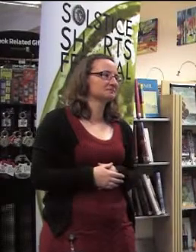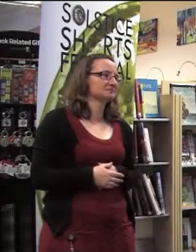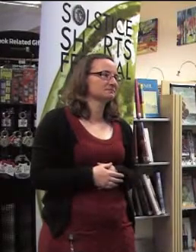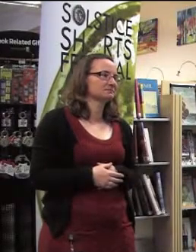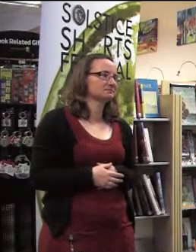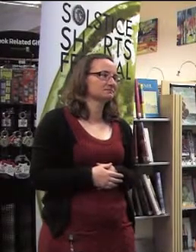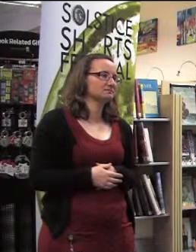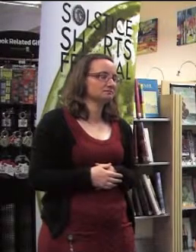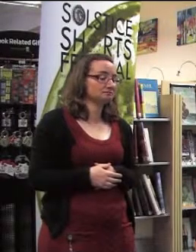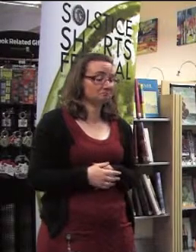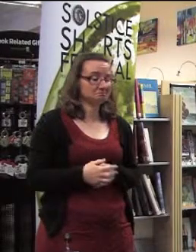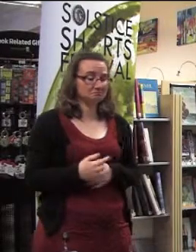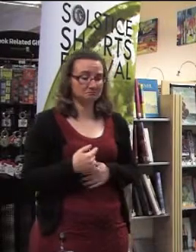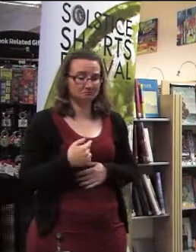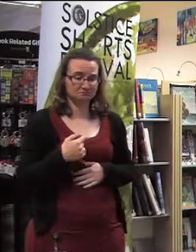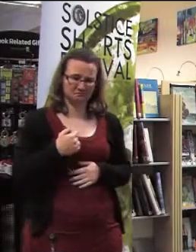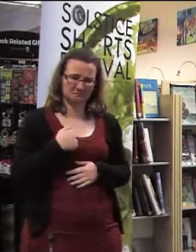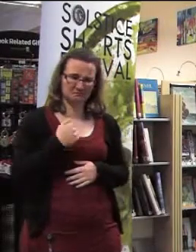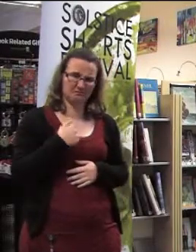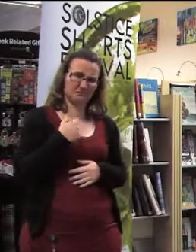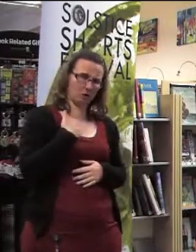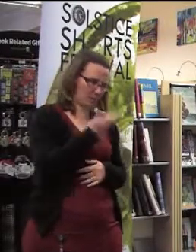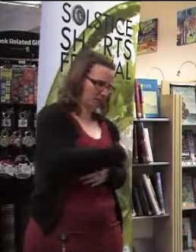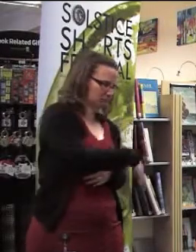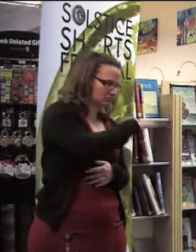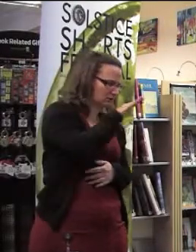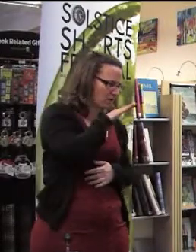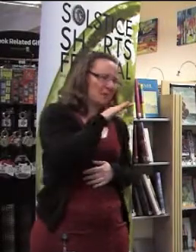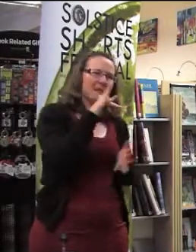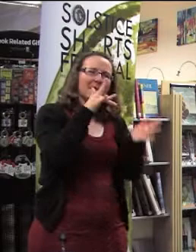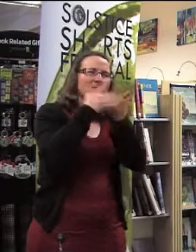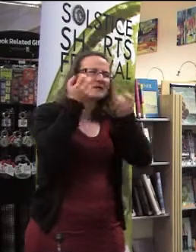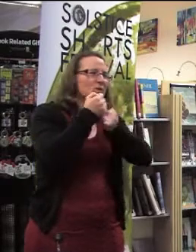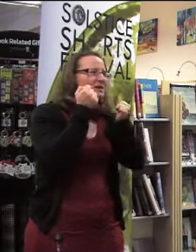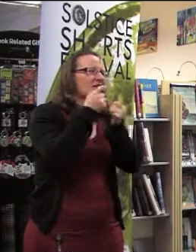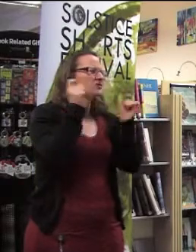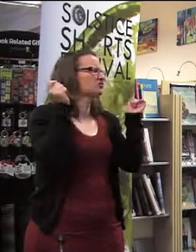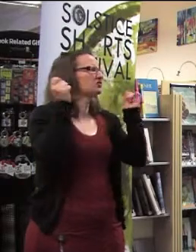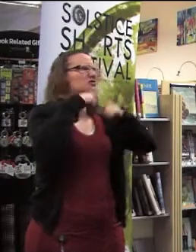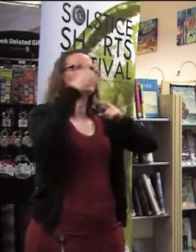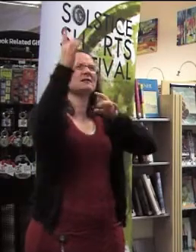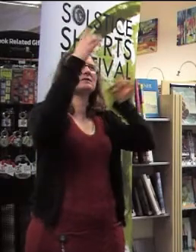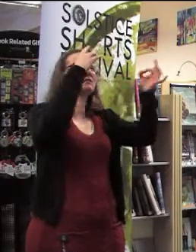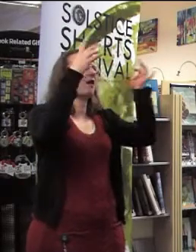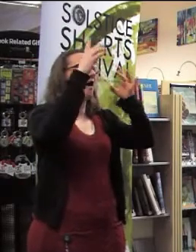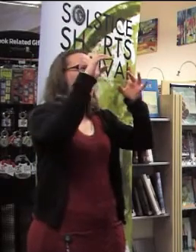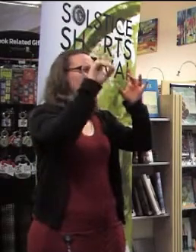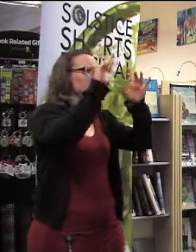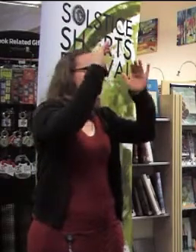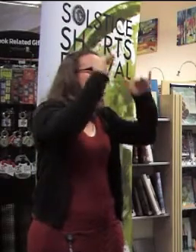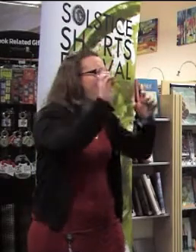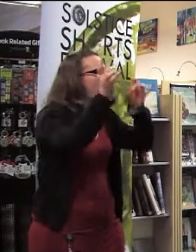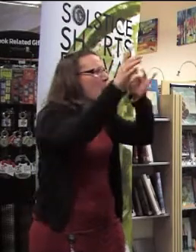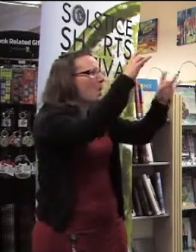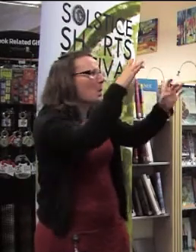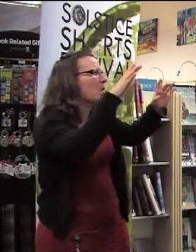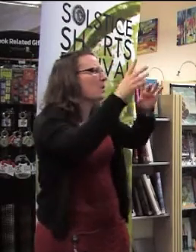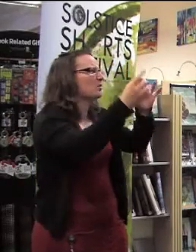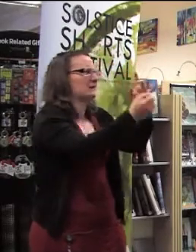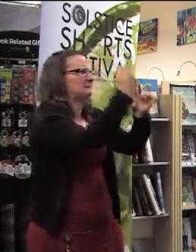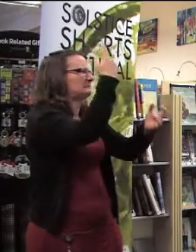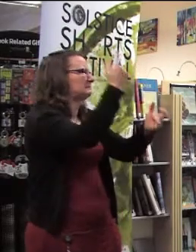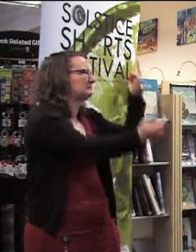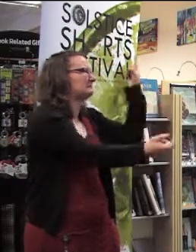Where I come from, at midwinter strange stars appear low in the sky, riding the tail of the Milky Way,